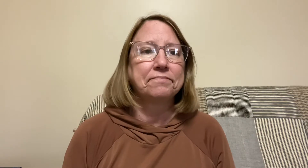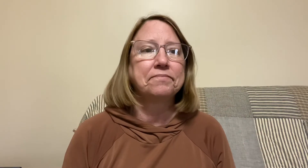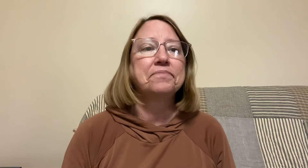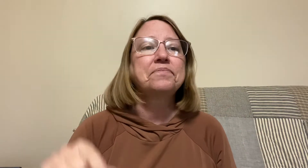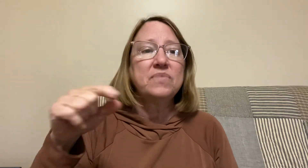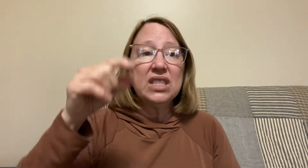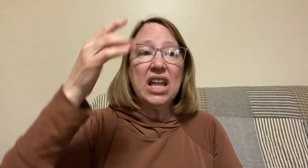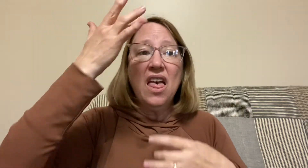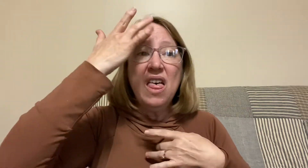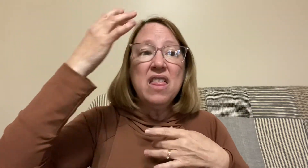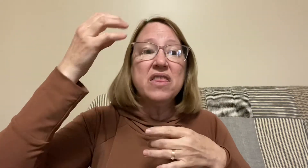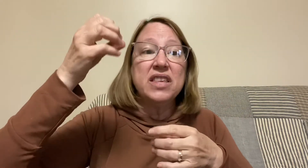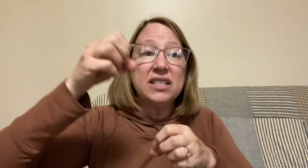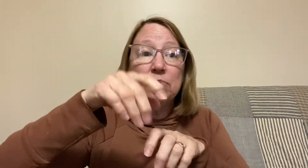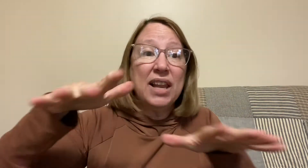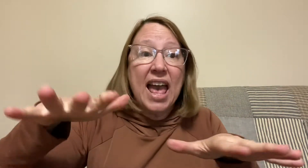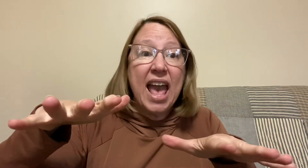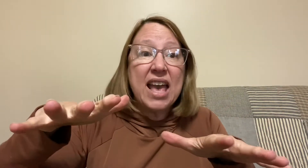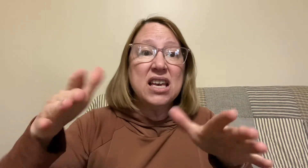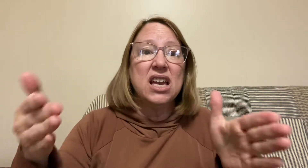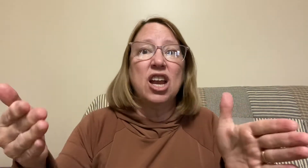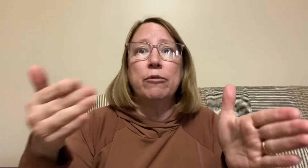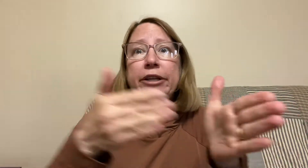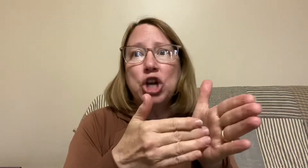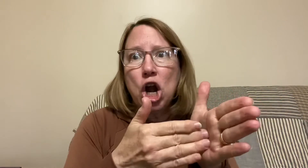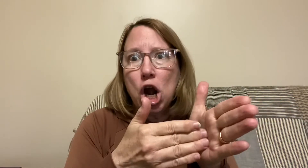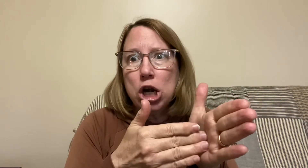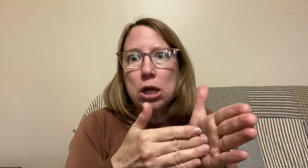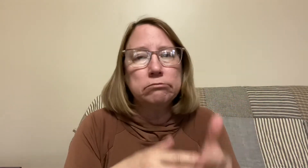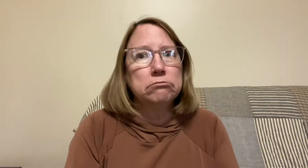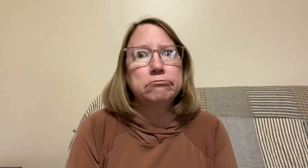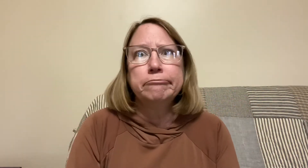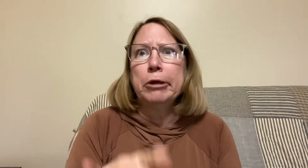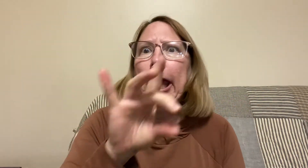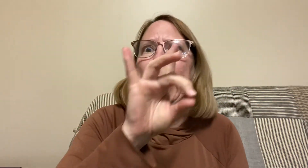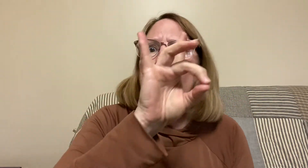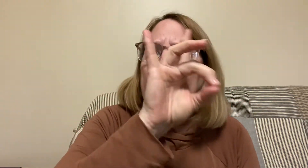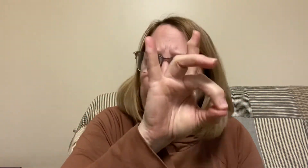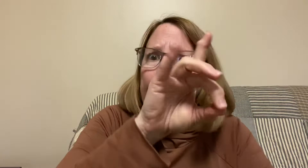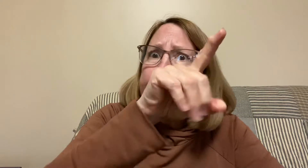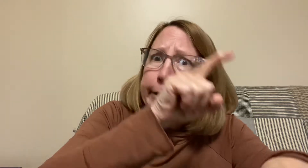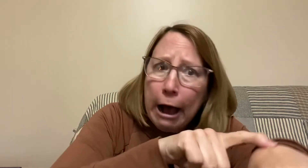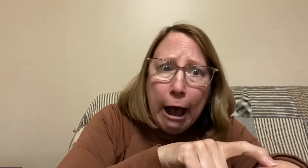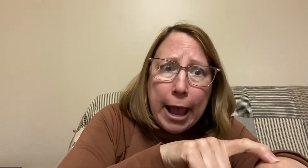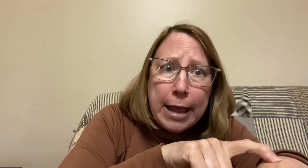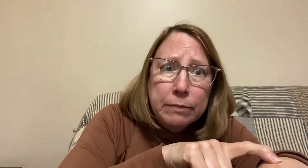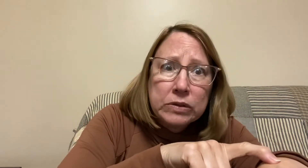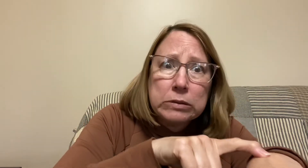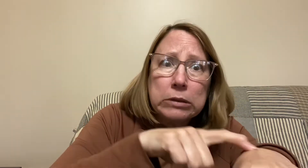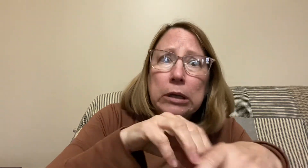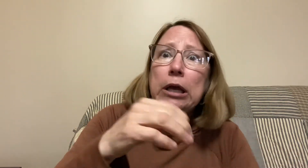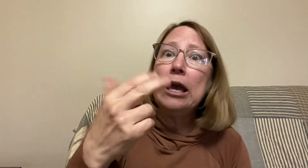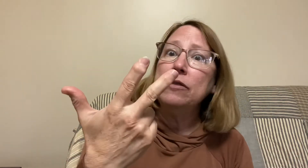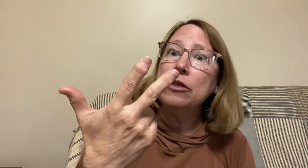every level of society, from nobles as well